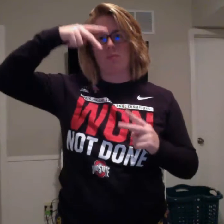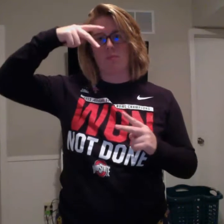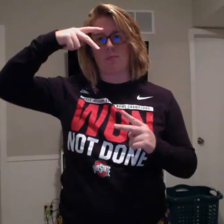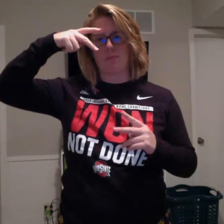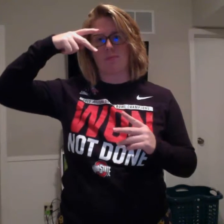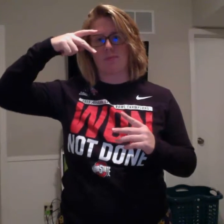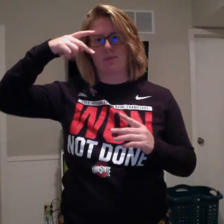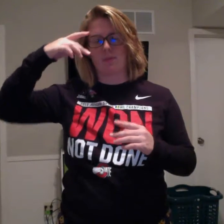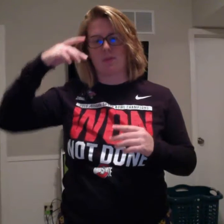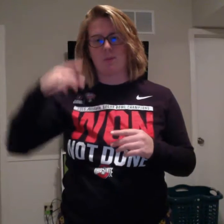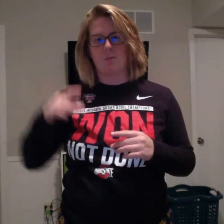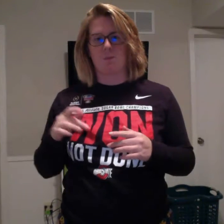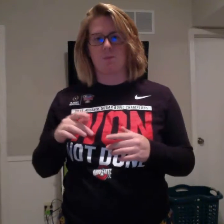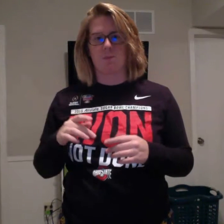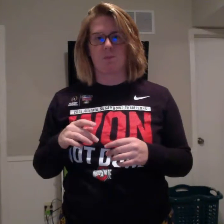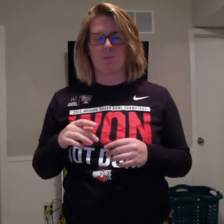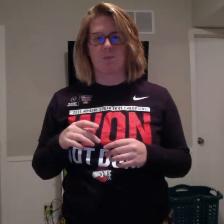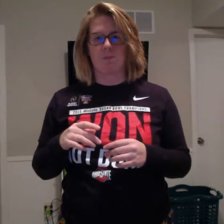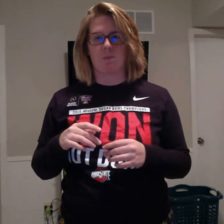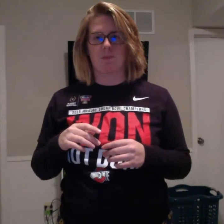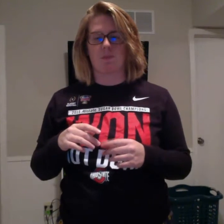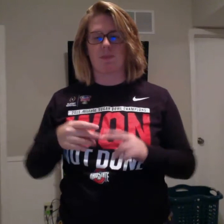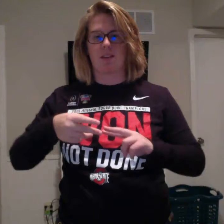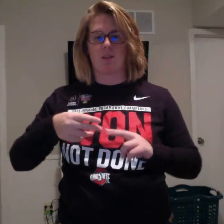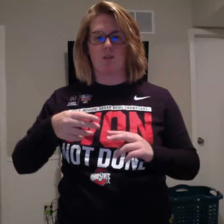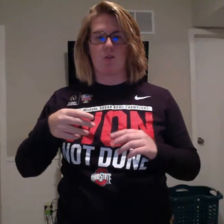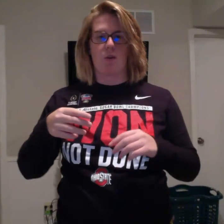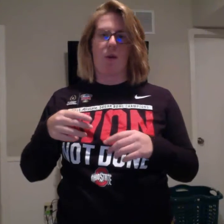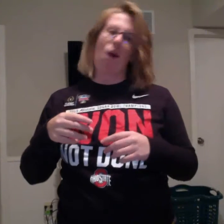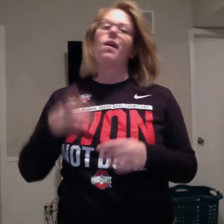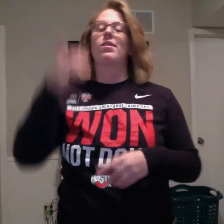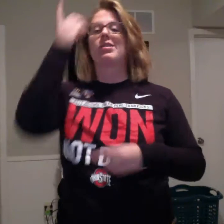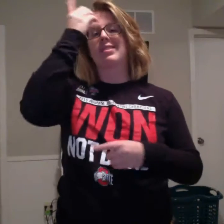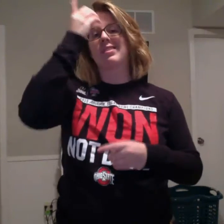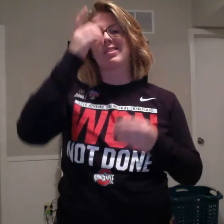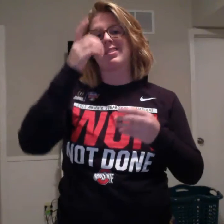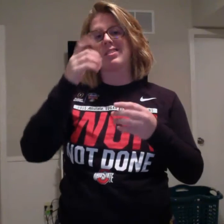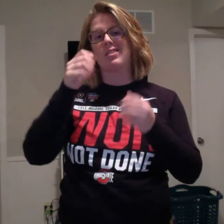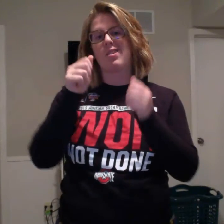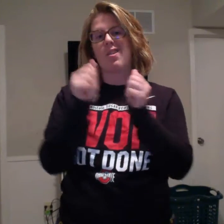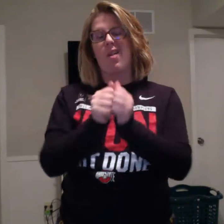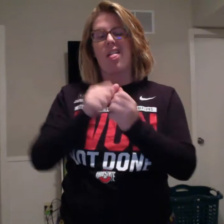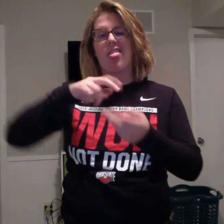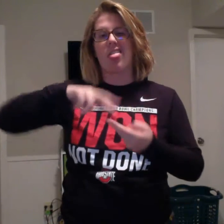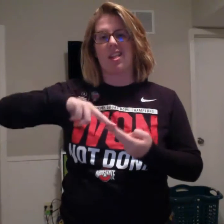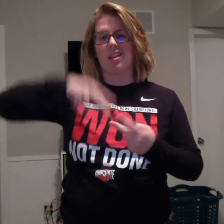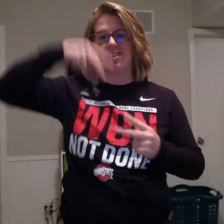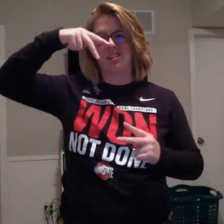Huntington disease is an autosomal dominant genetic disorder, which means that one affected copy of the gene is enough to